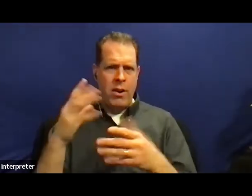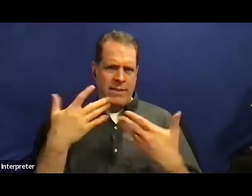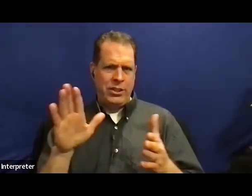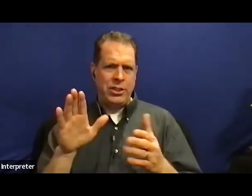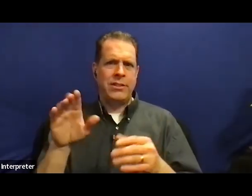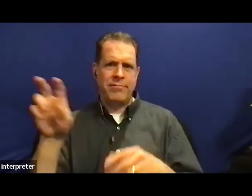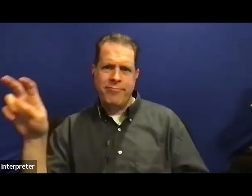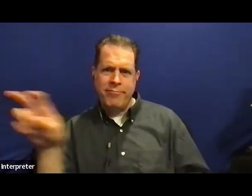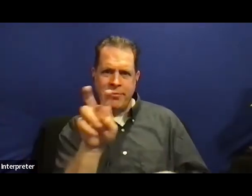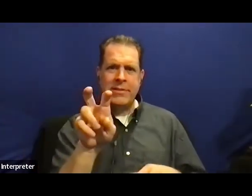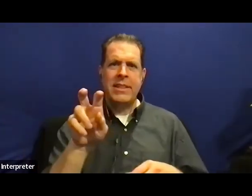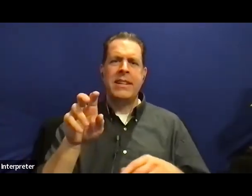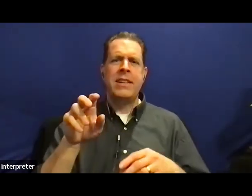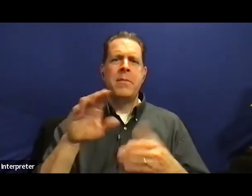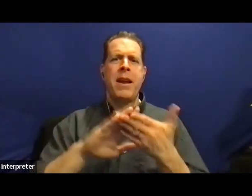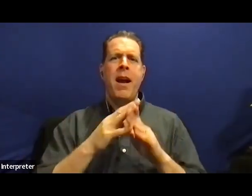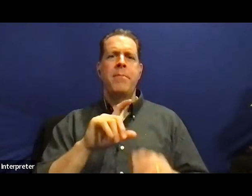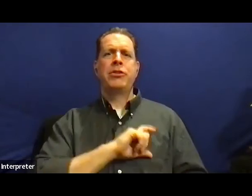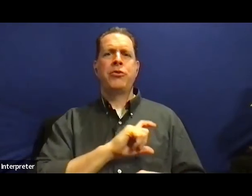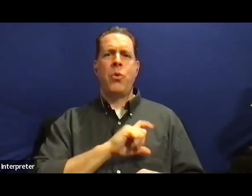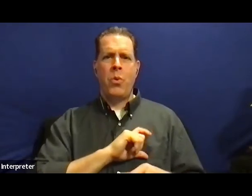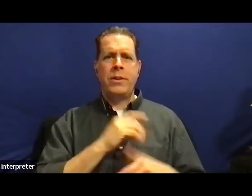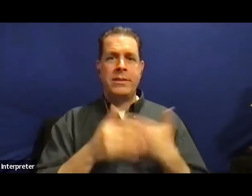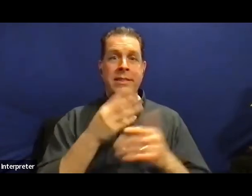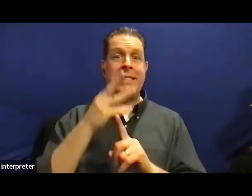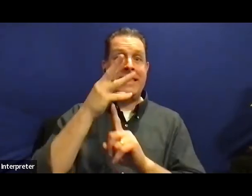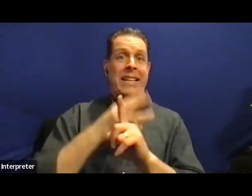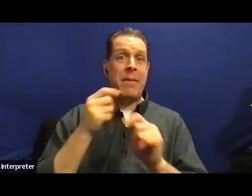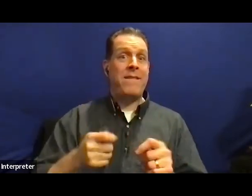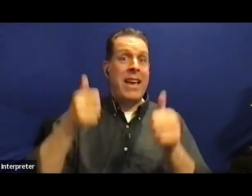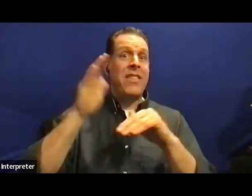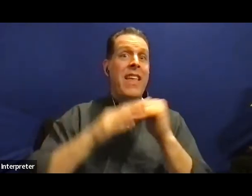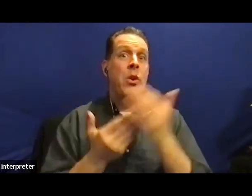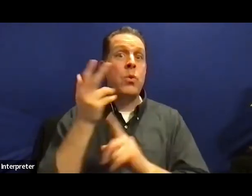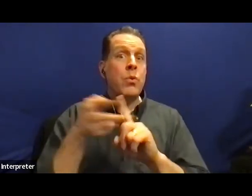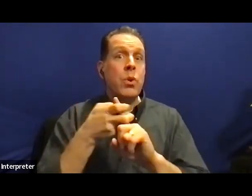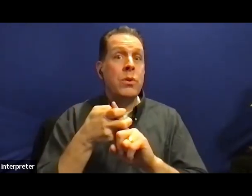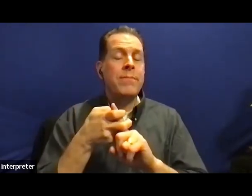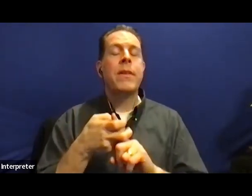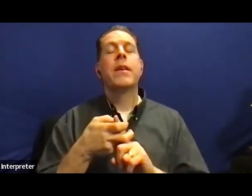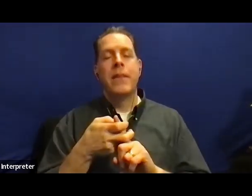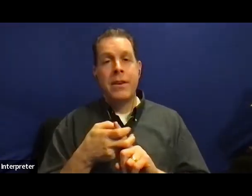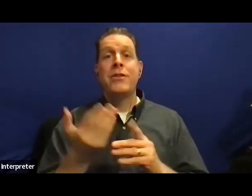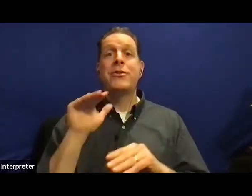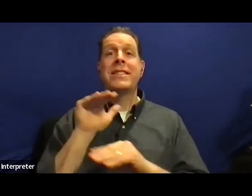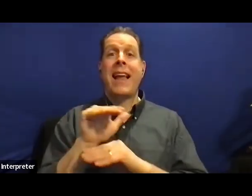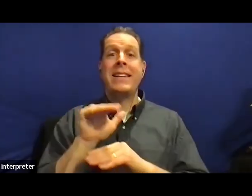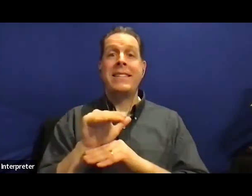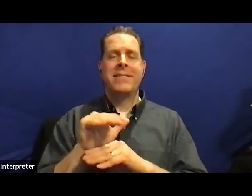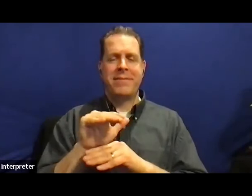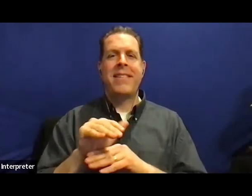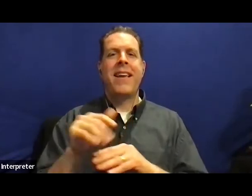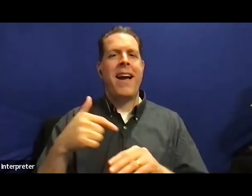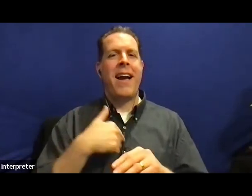into active patrol roughly 6 months faster than new recruits. And tonight, I have